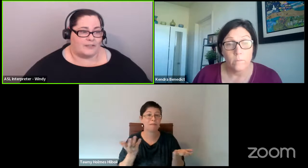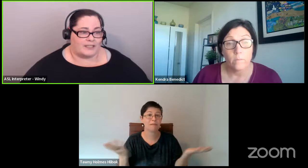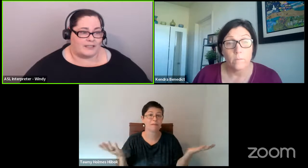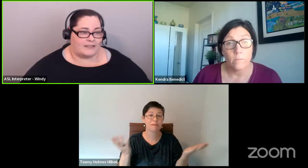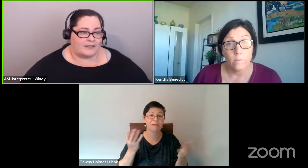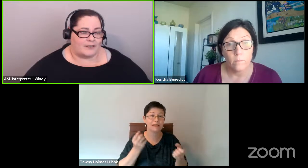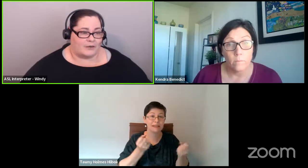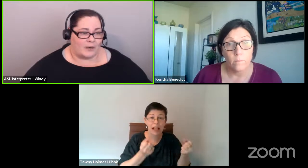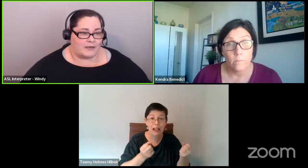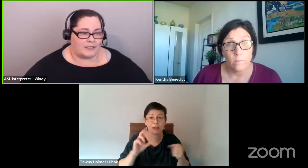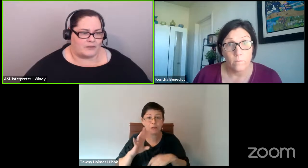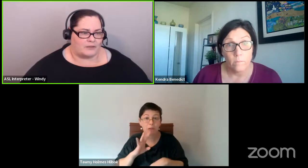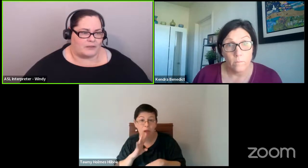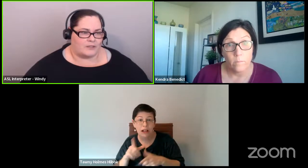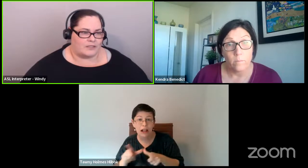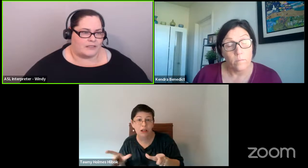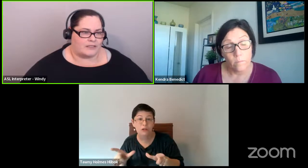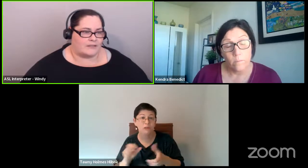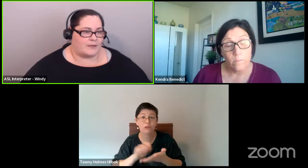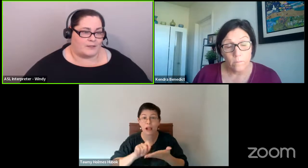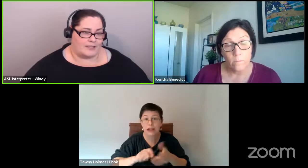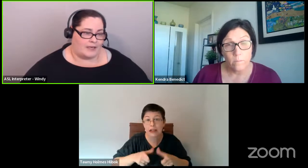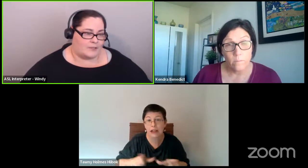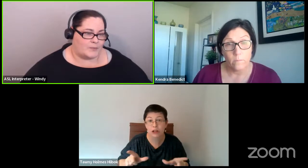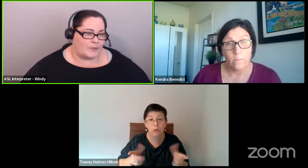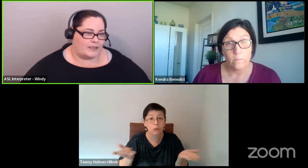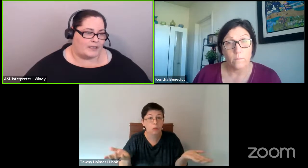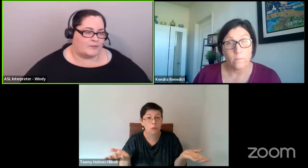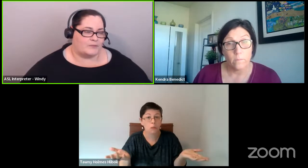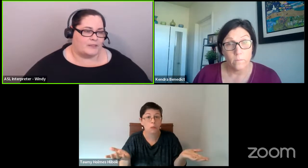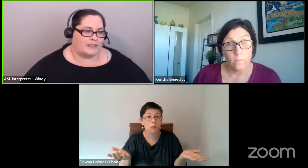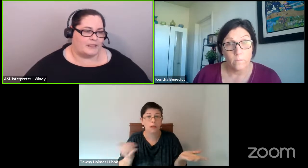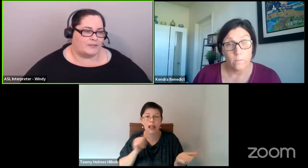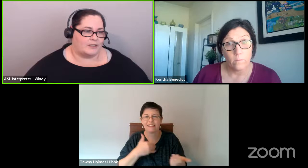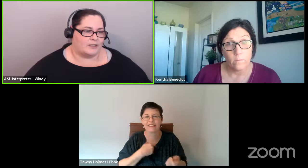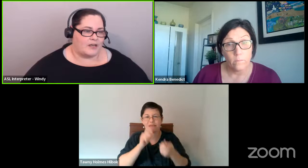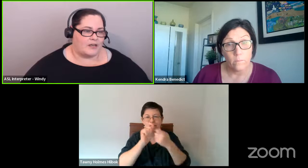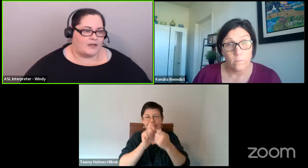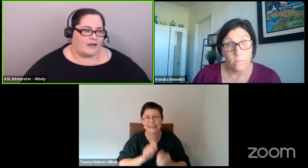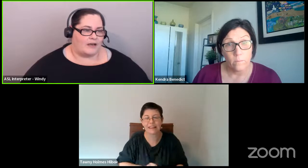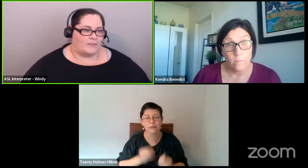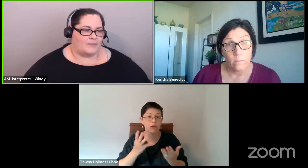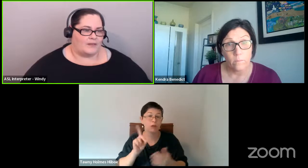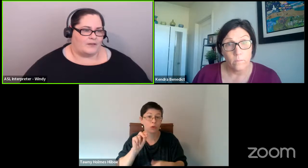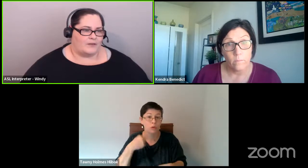general language skills? Are they acquiring general language skills, whether signed or spoken language or written language?